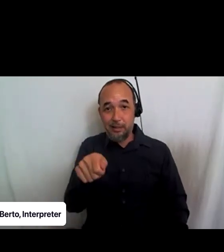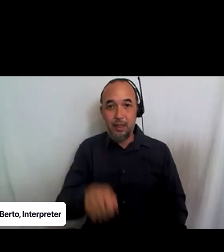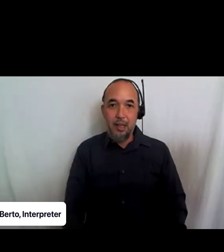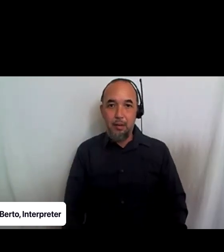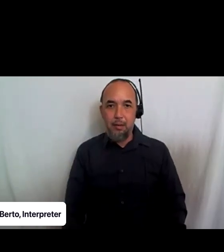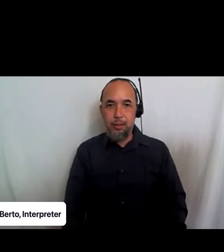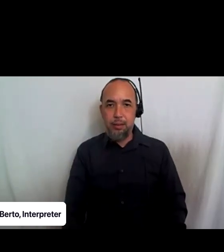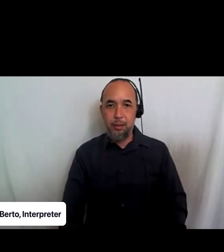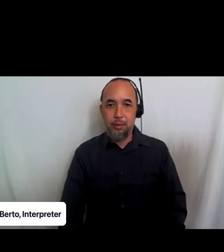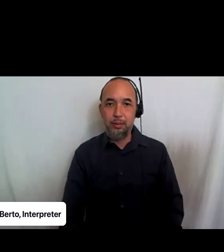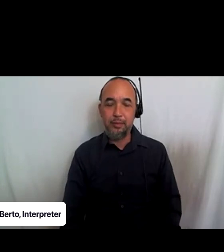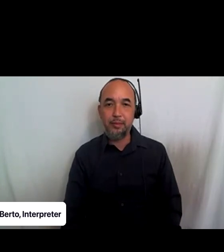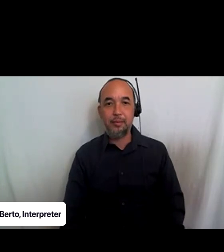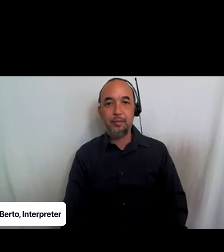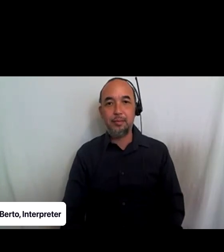to medium